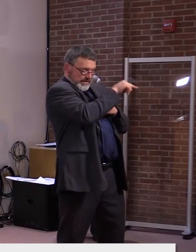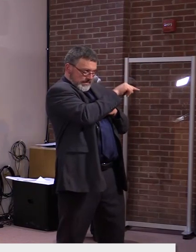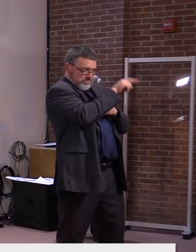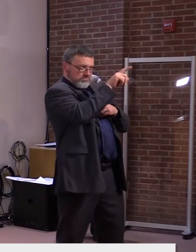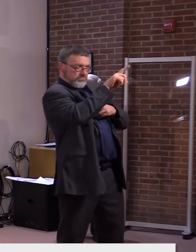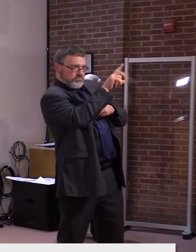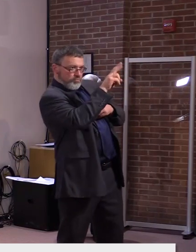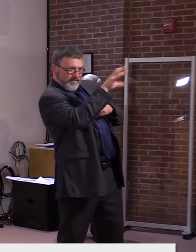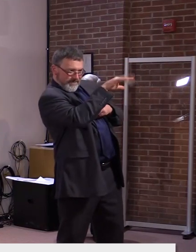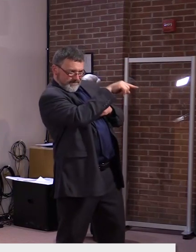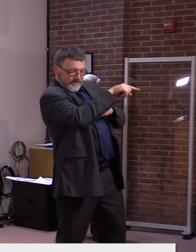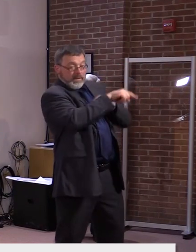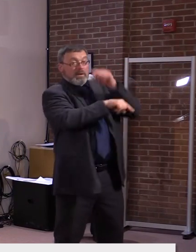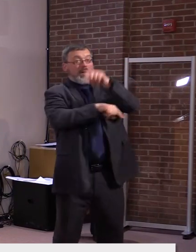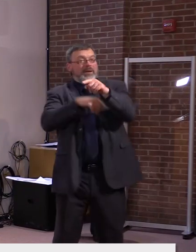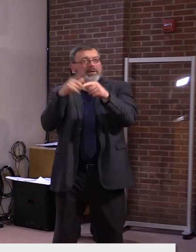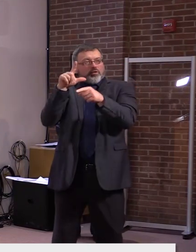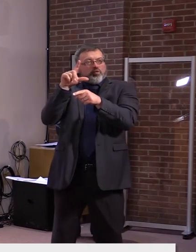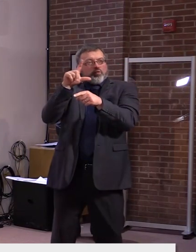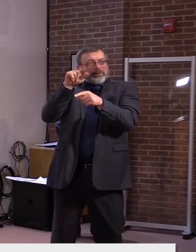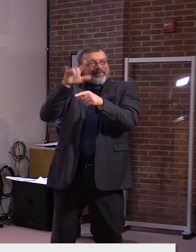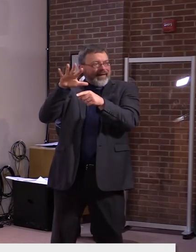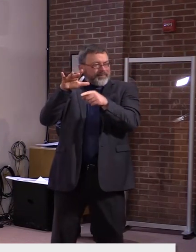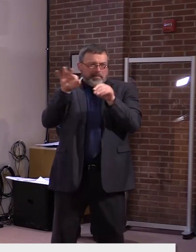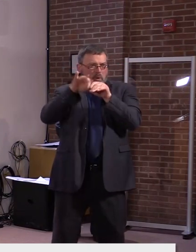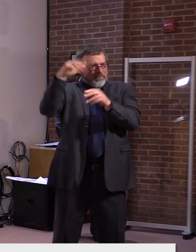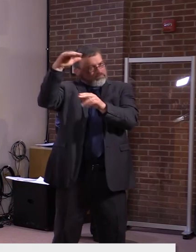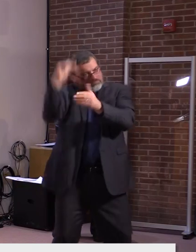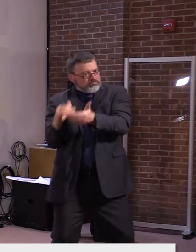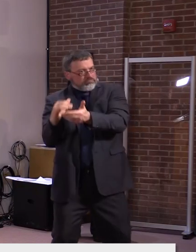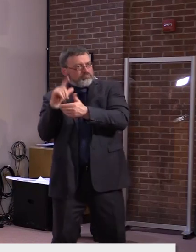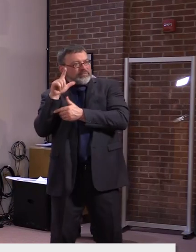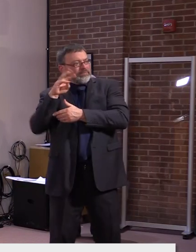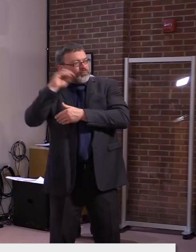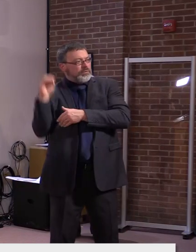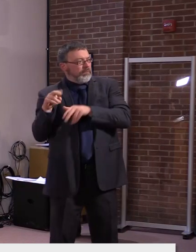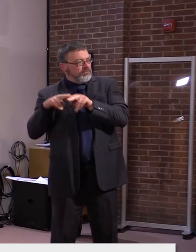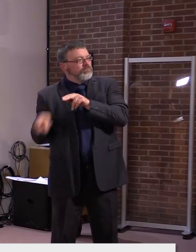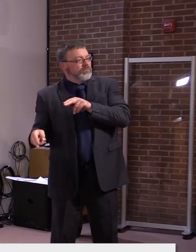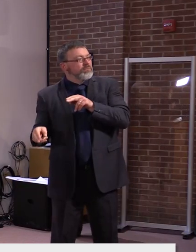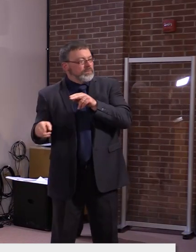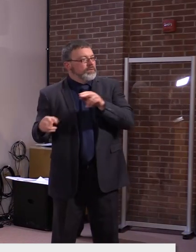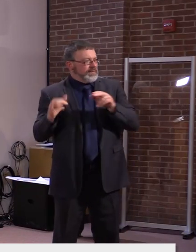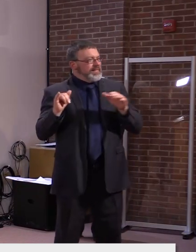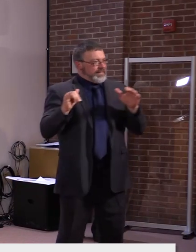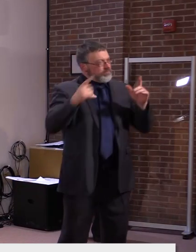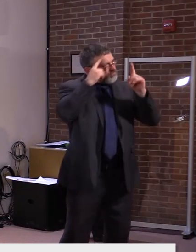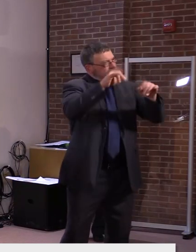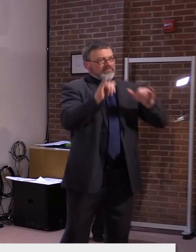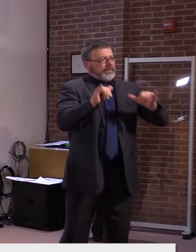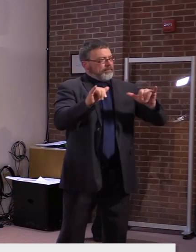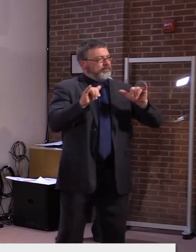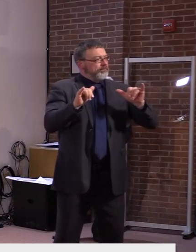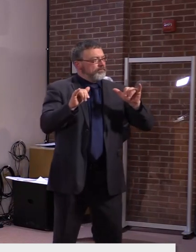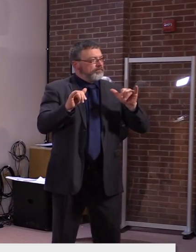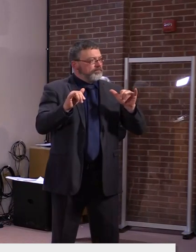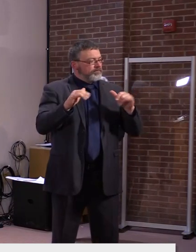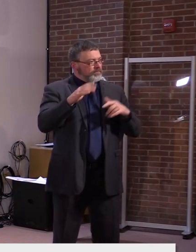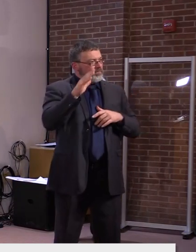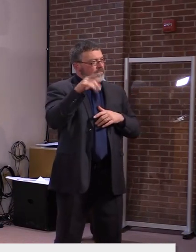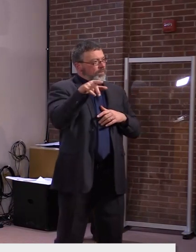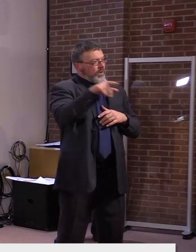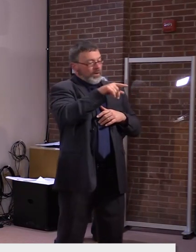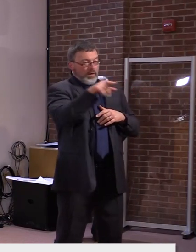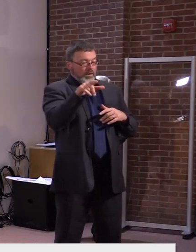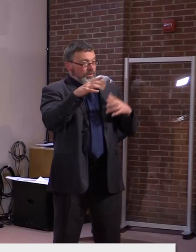in industry writ large over that time. And it may, as you get a smaller piece of the pie that you're measuring against that aggregate baseline, it